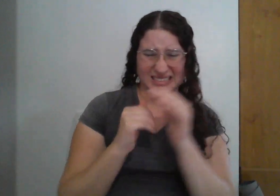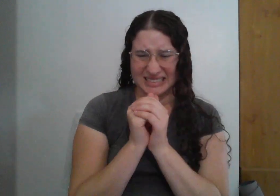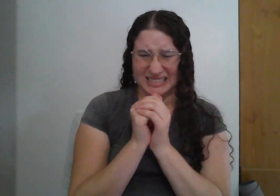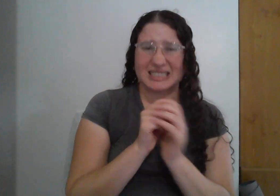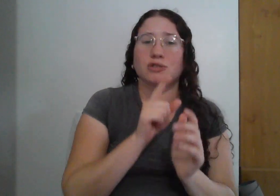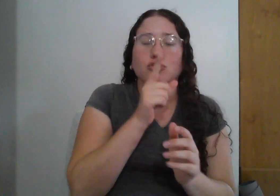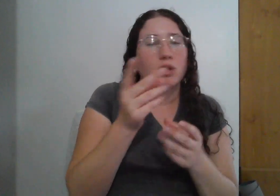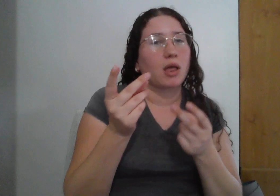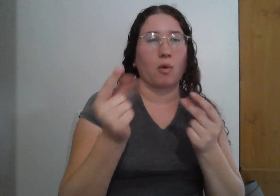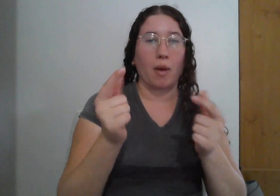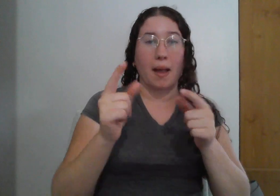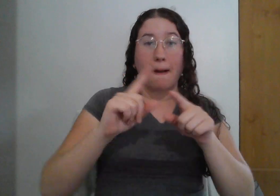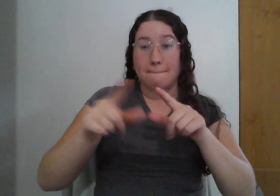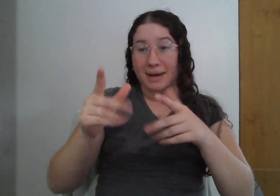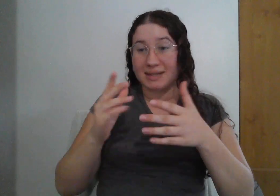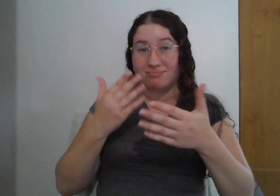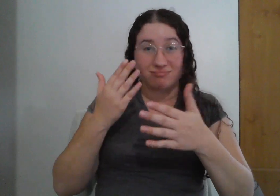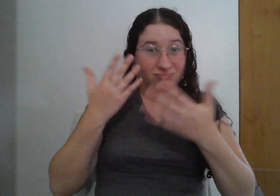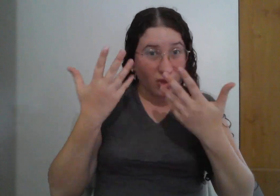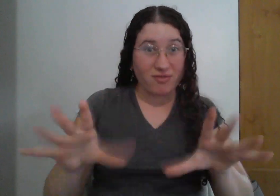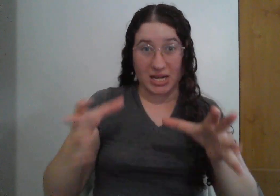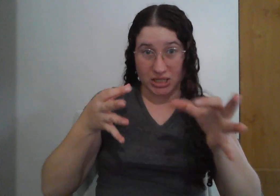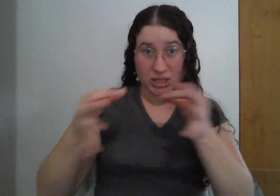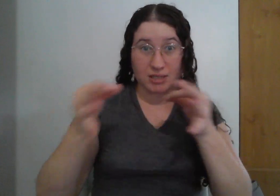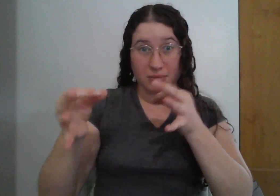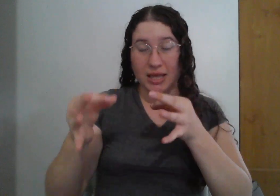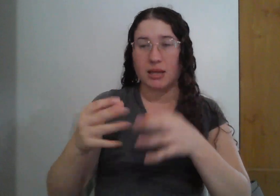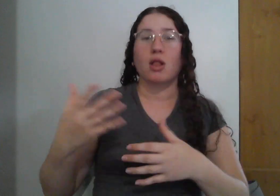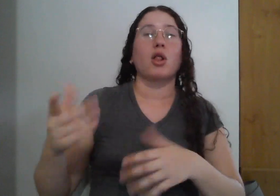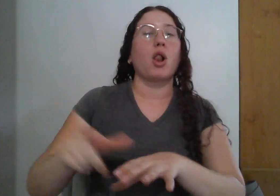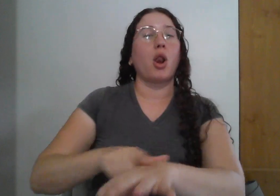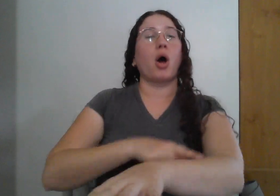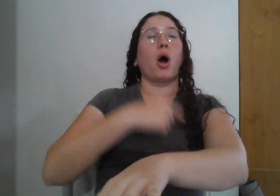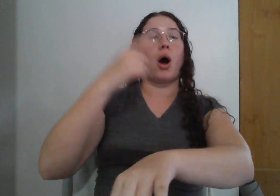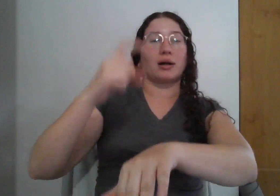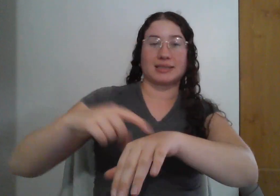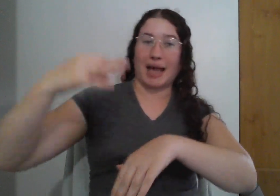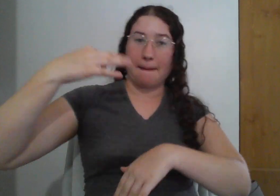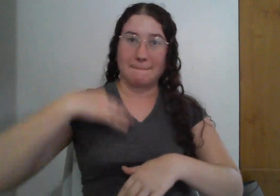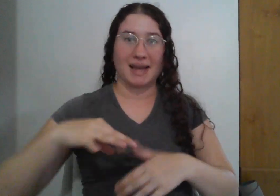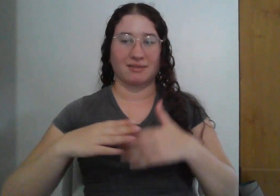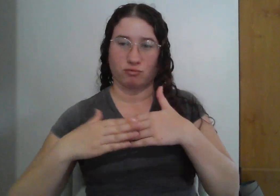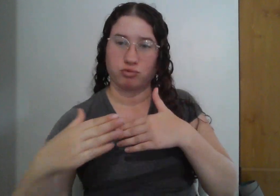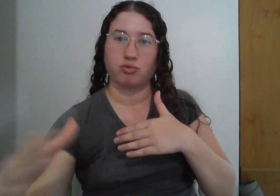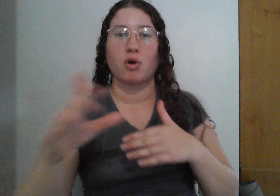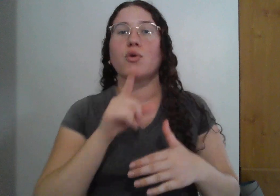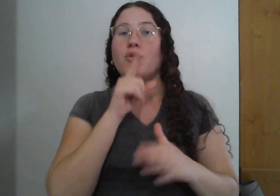of having healthier boundaries in the workplace. Here are 3 steps to help you get started. Step